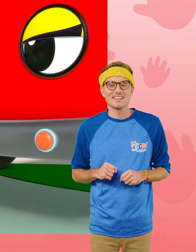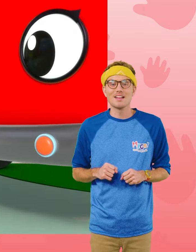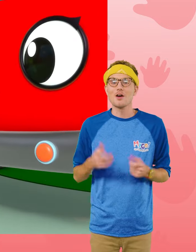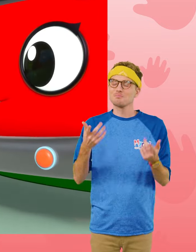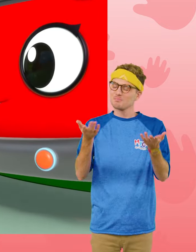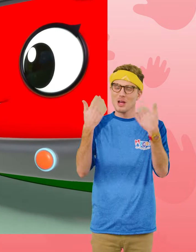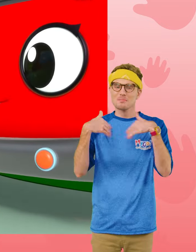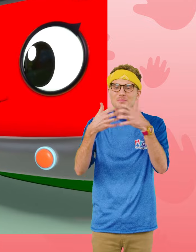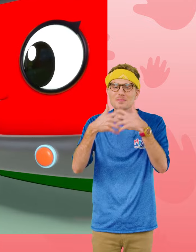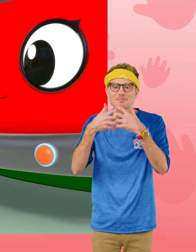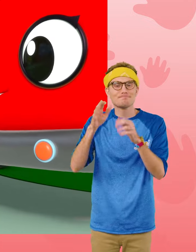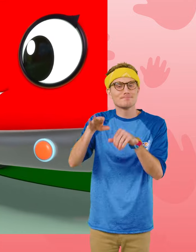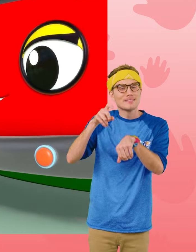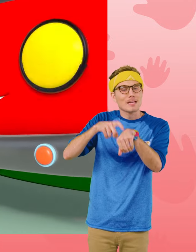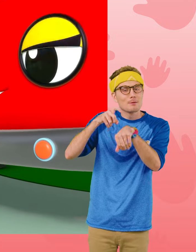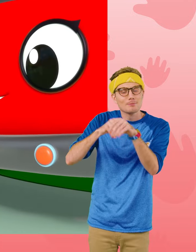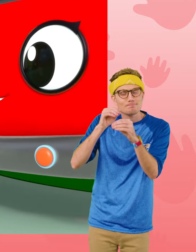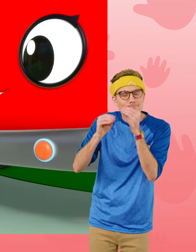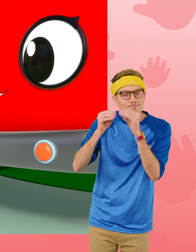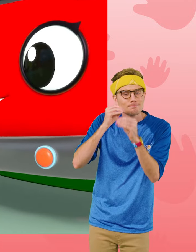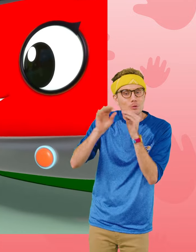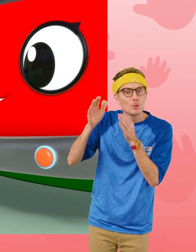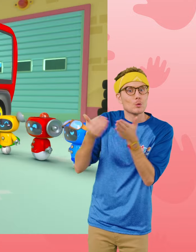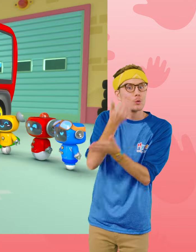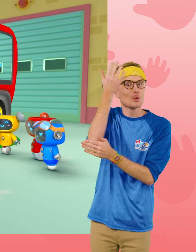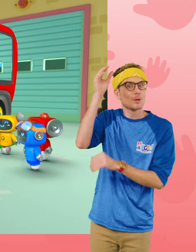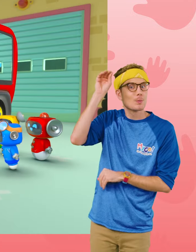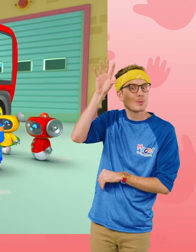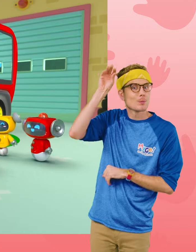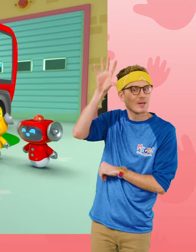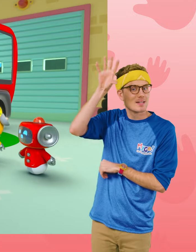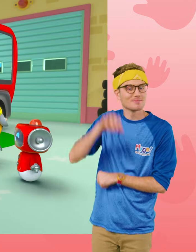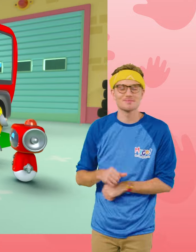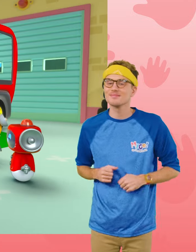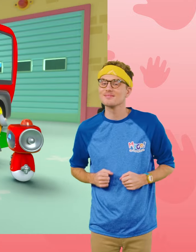Come on, mechanicals! Time to fit Fiona's new siren.